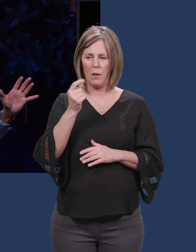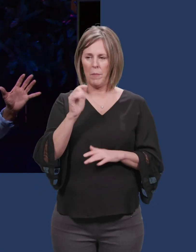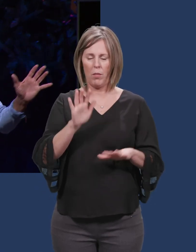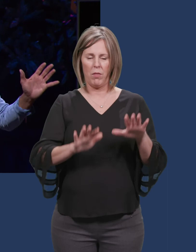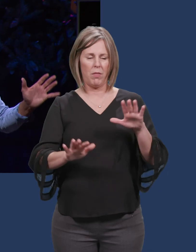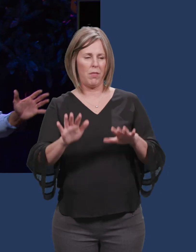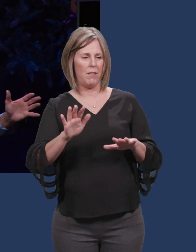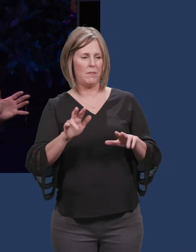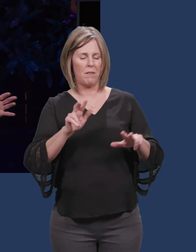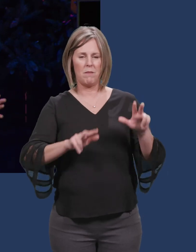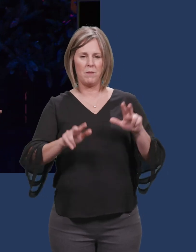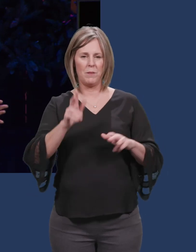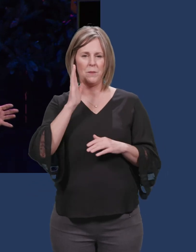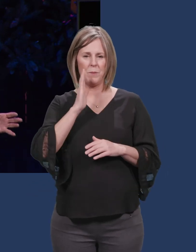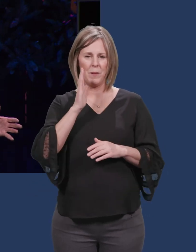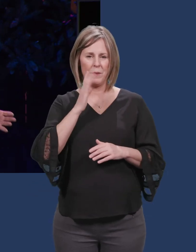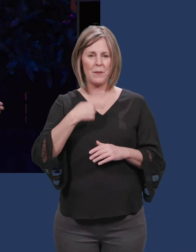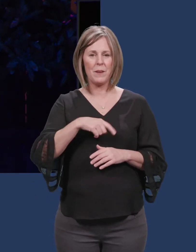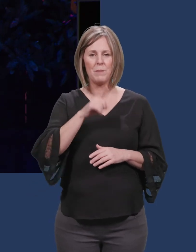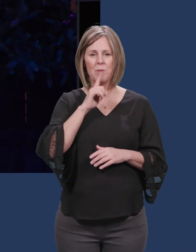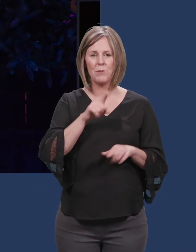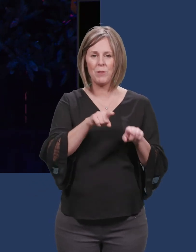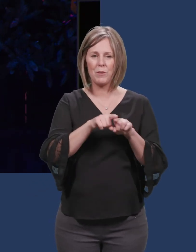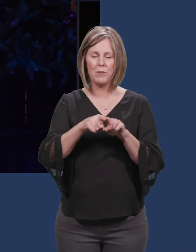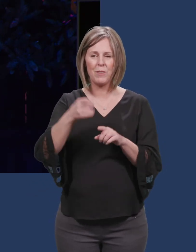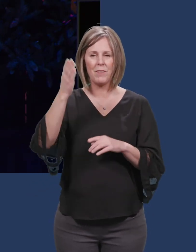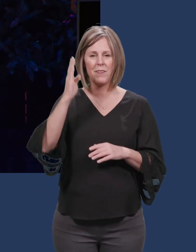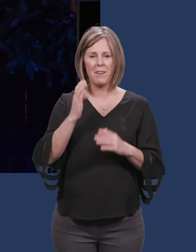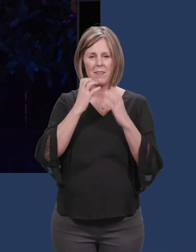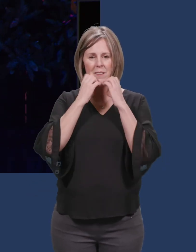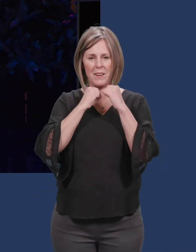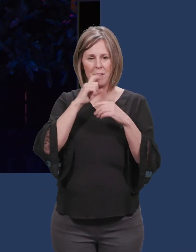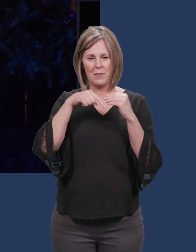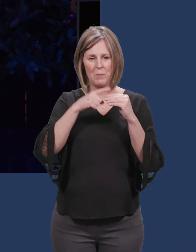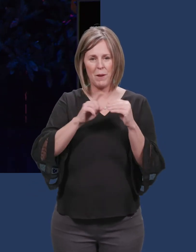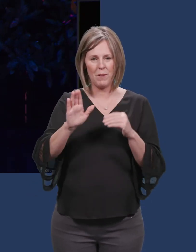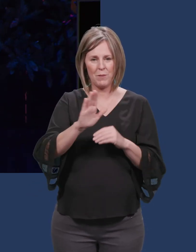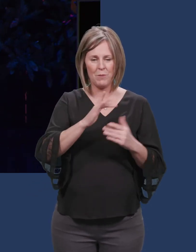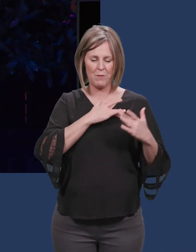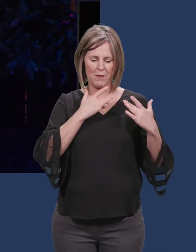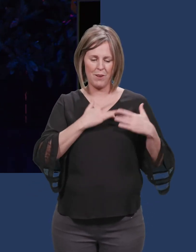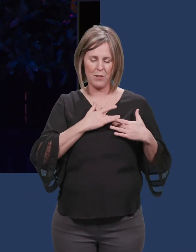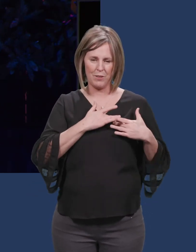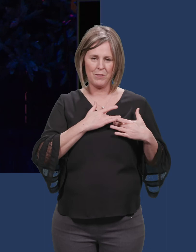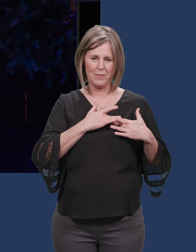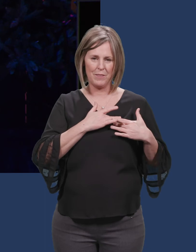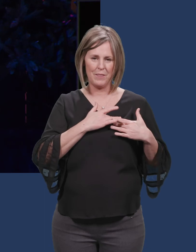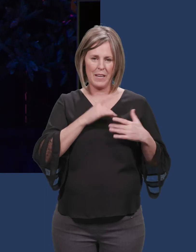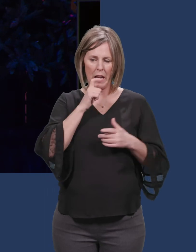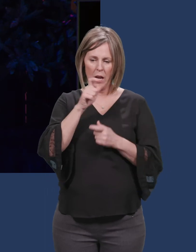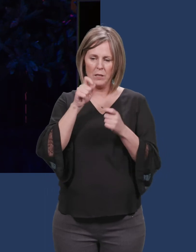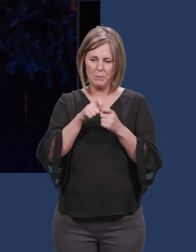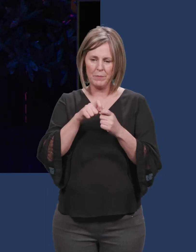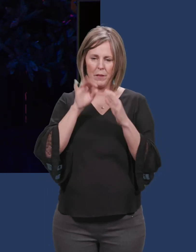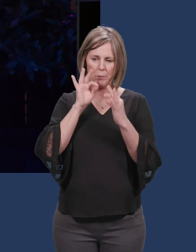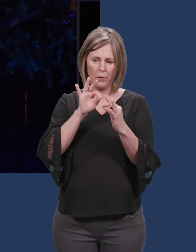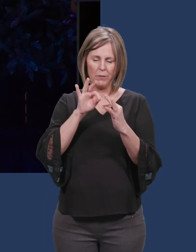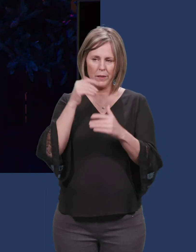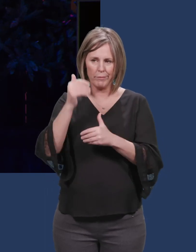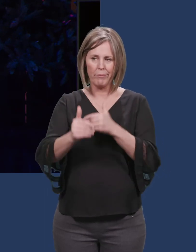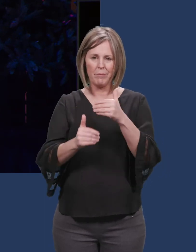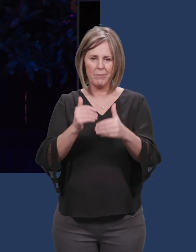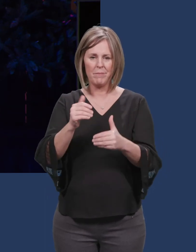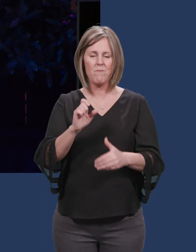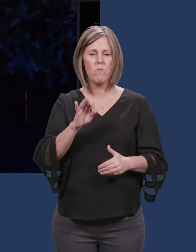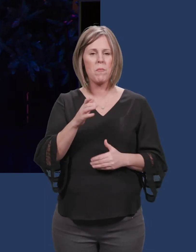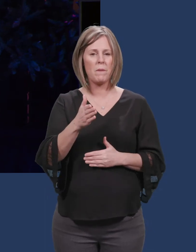clumsy, but I'm sure also that God cares more about our heart than he does that we get everything exactly right. If